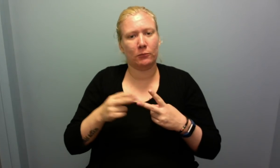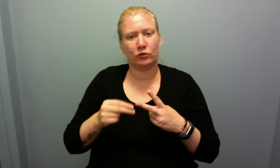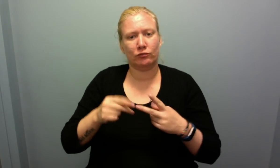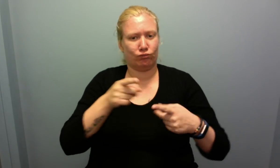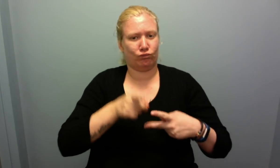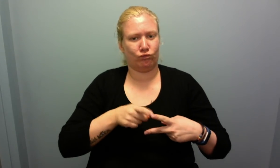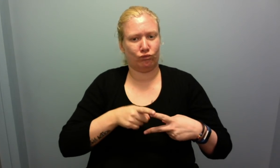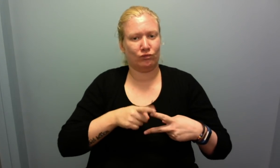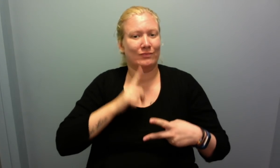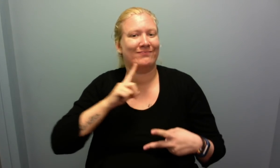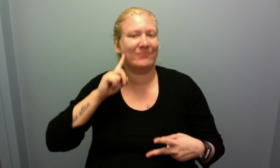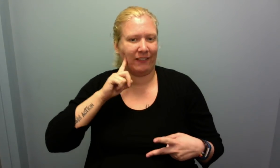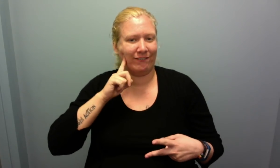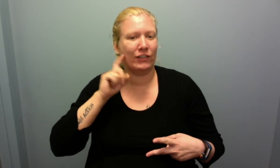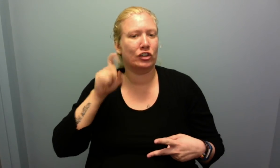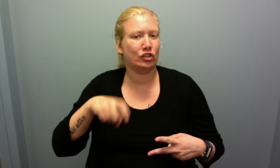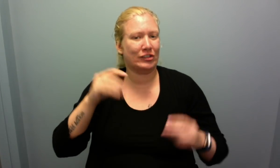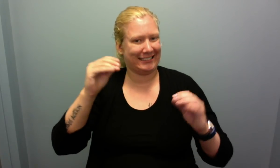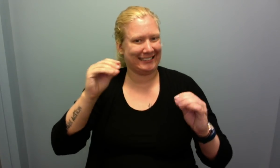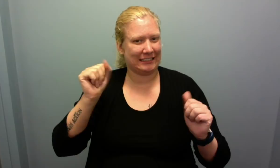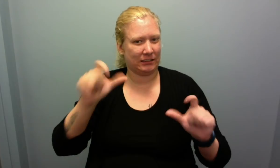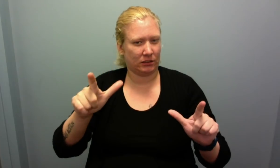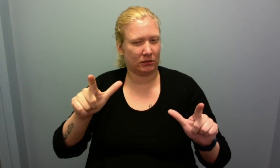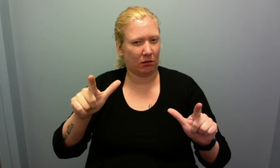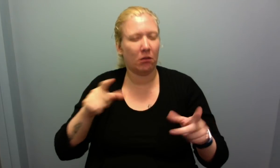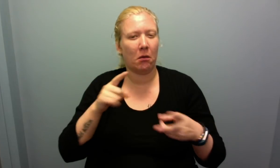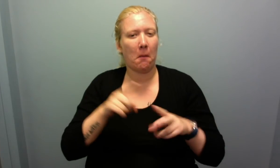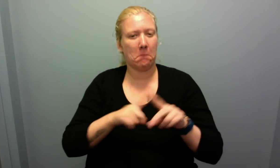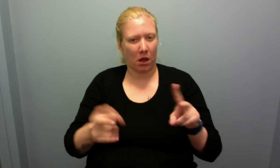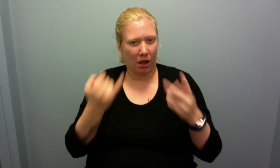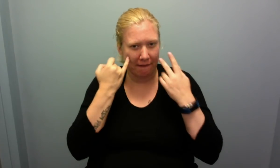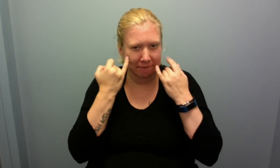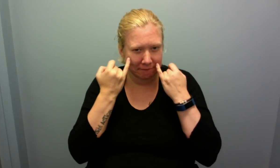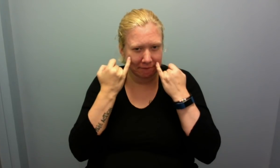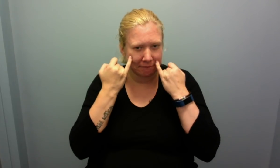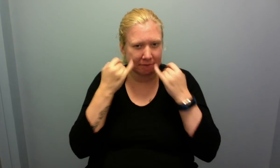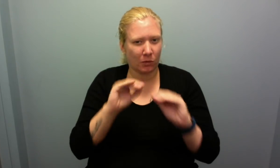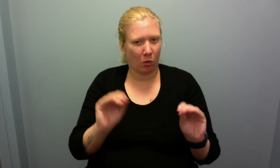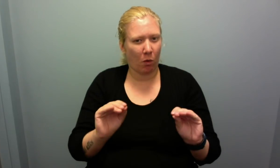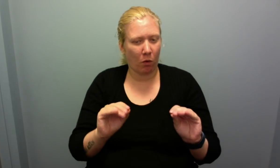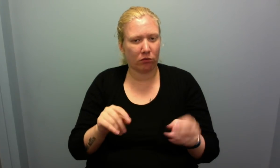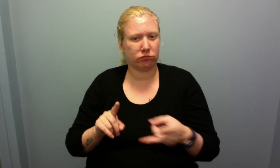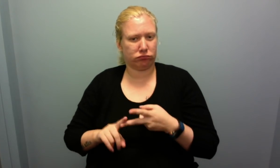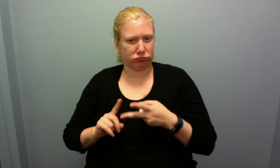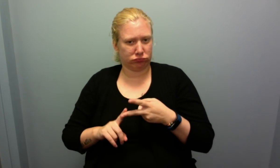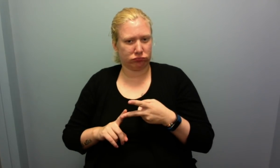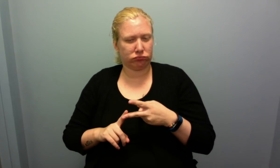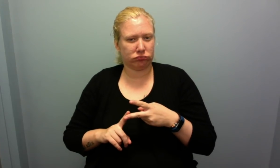So really the best two options for who should teach ASL are deaf people and CODAs. And if